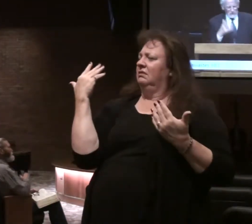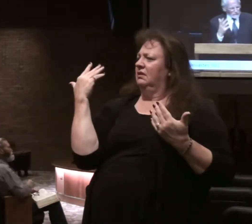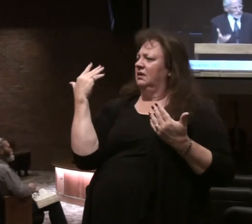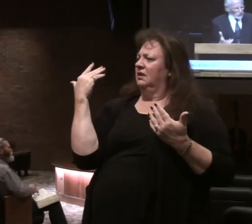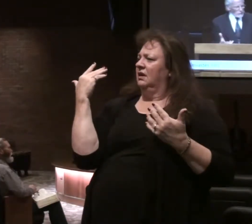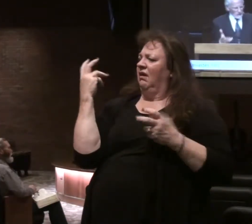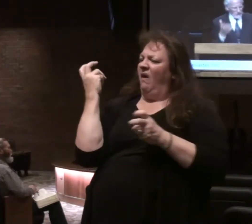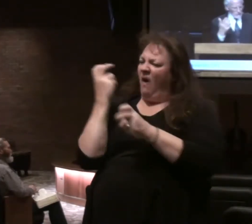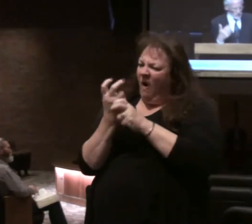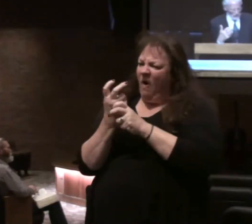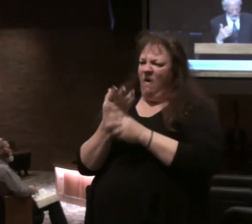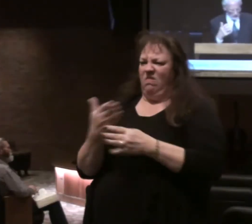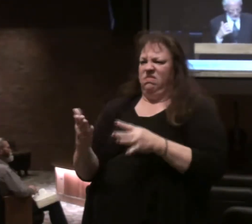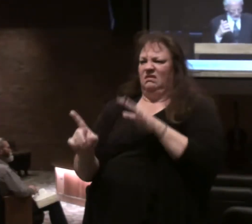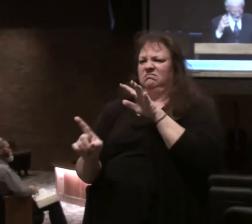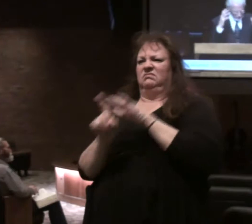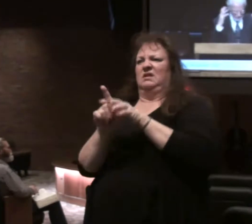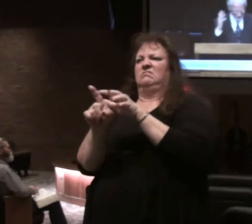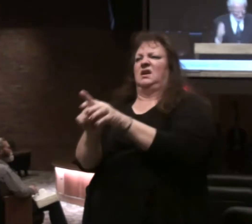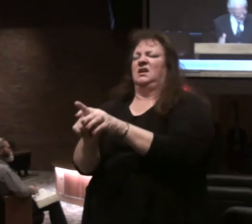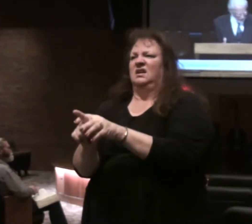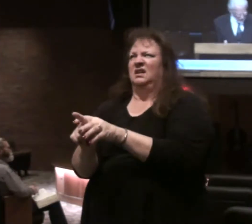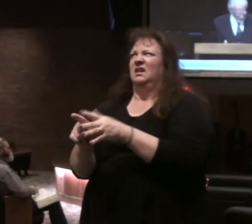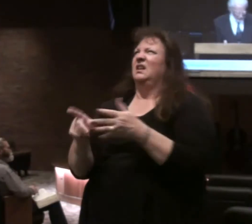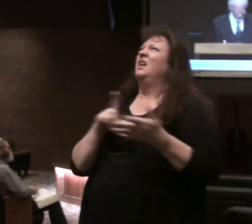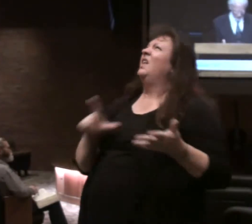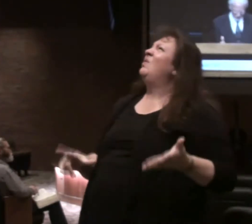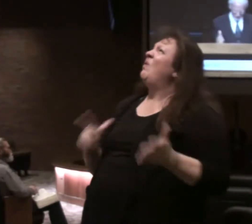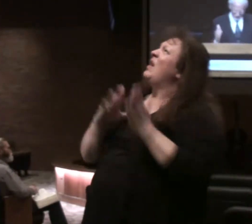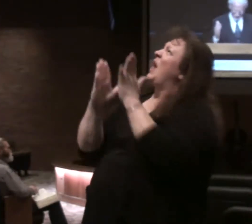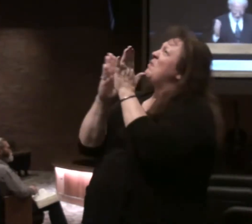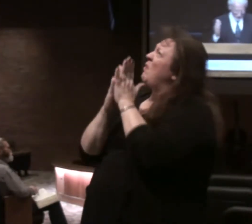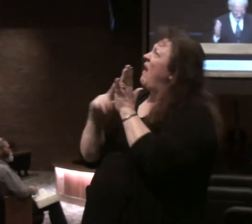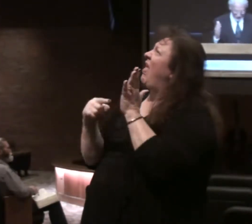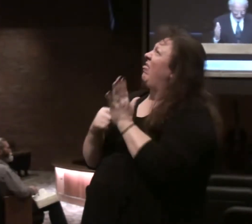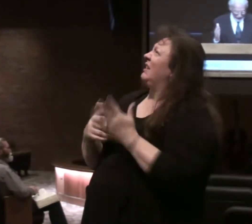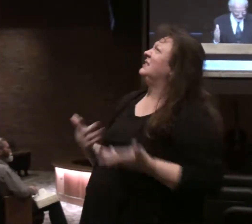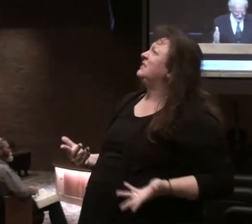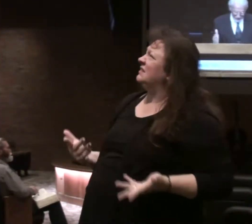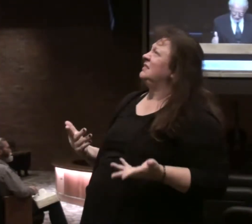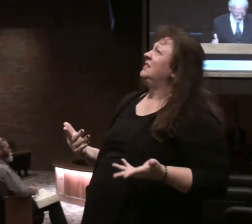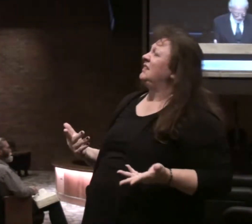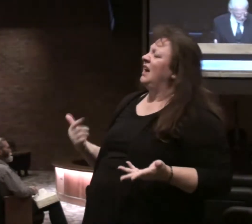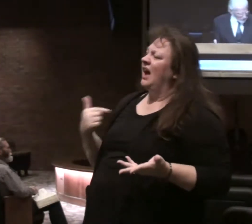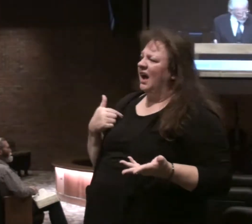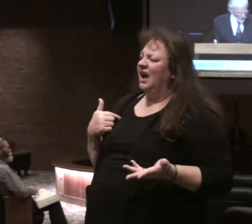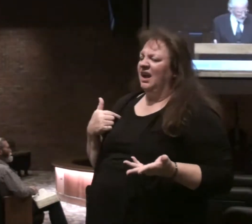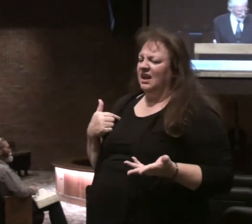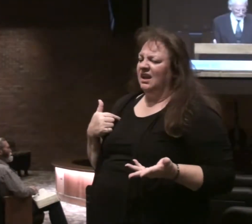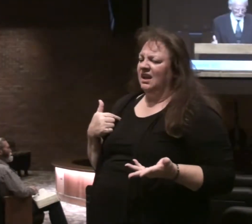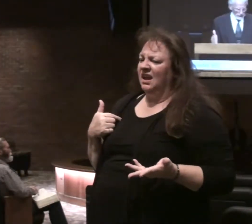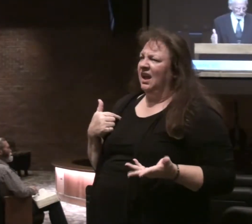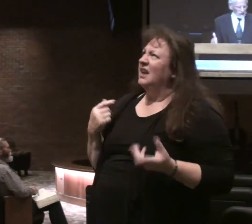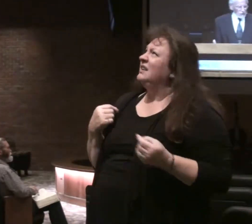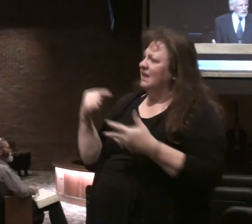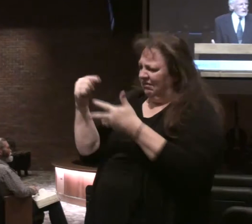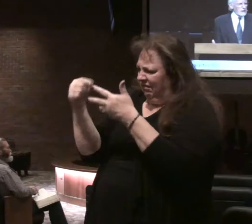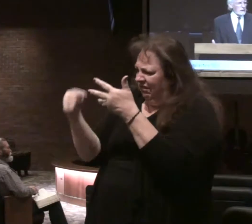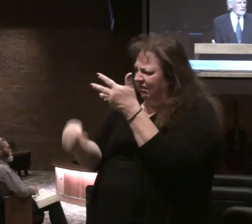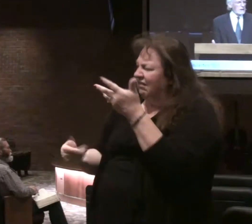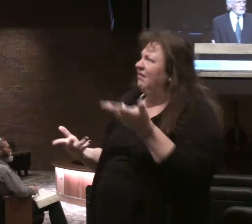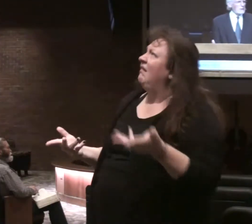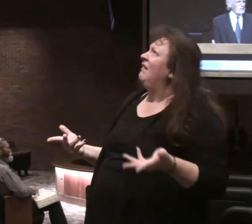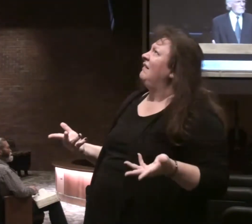when difficult things come into our life and we say, Lord, I prayed about this, I did everything I